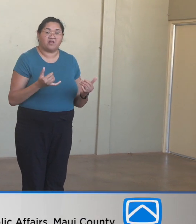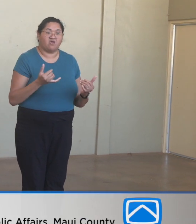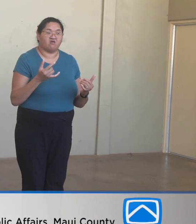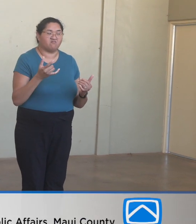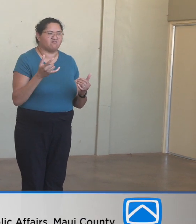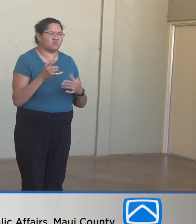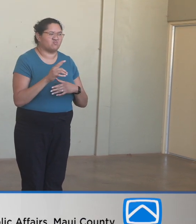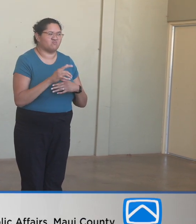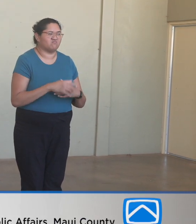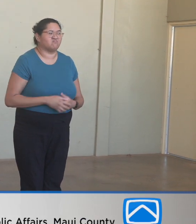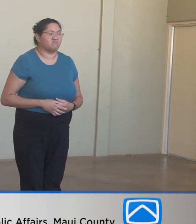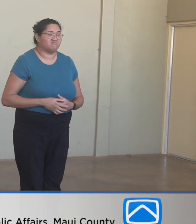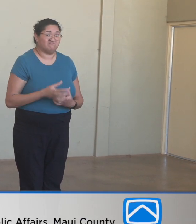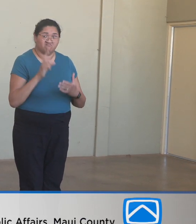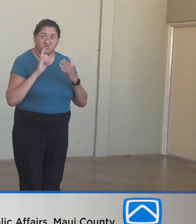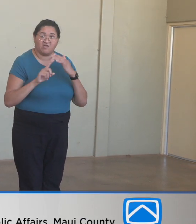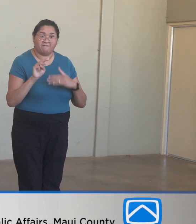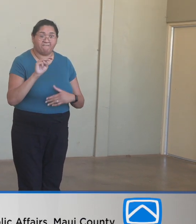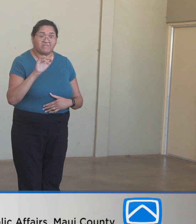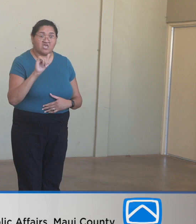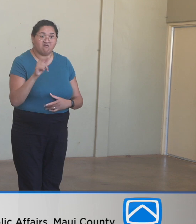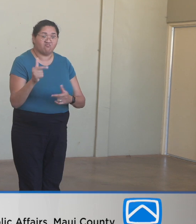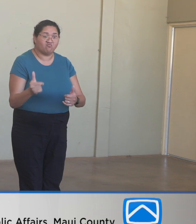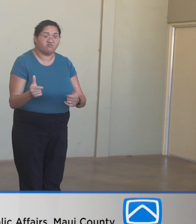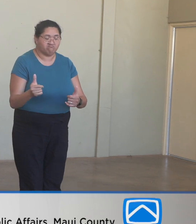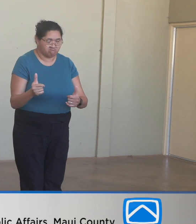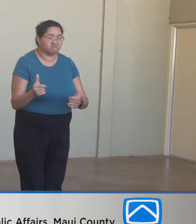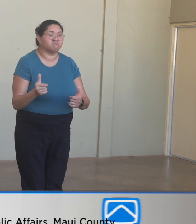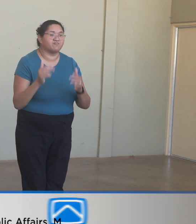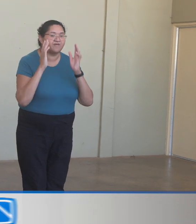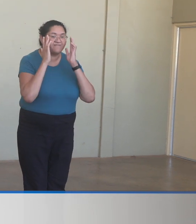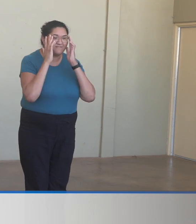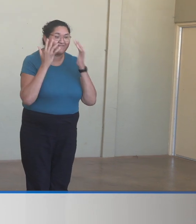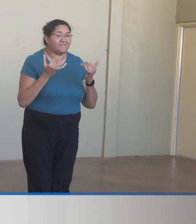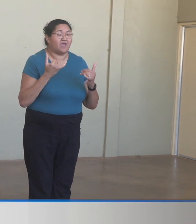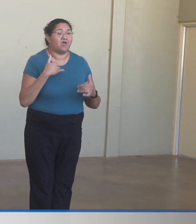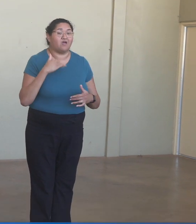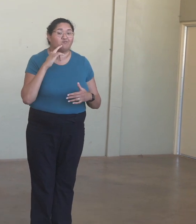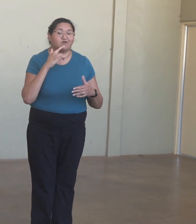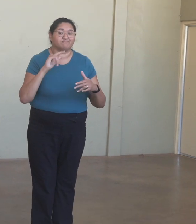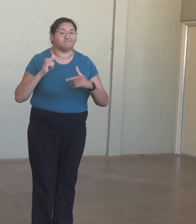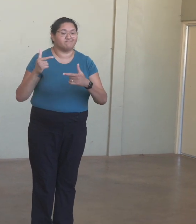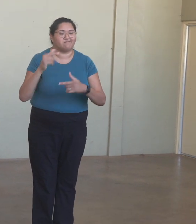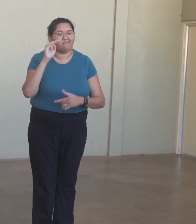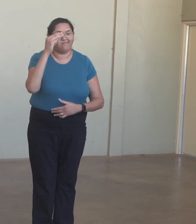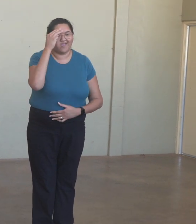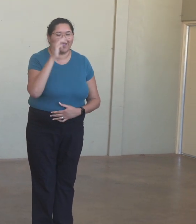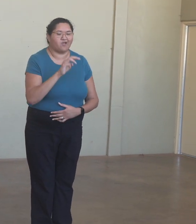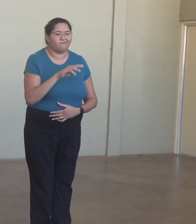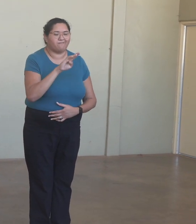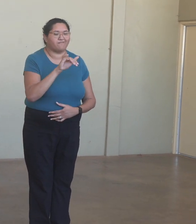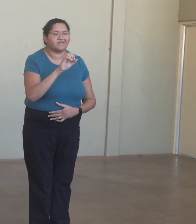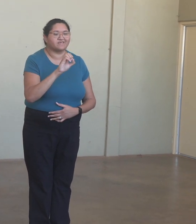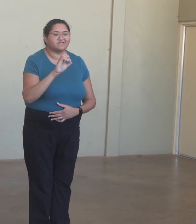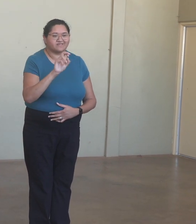just want to double check. Mia, we're good? Okay, at this time, let me call to the podium Mayor Rick